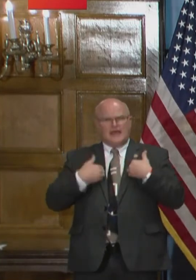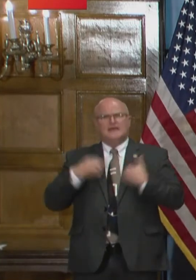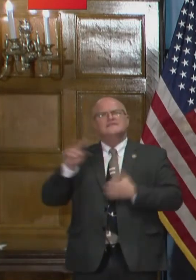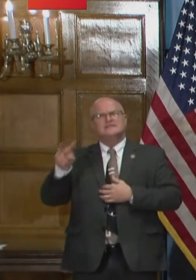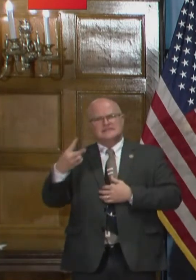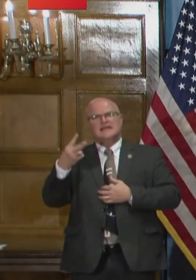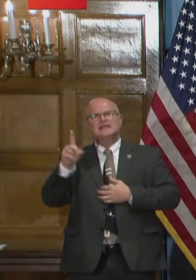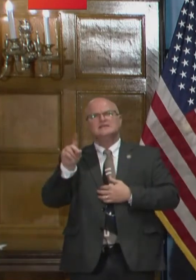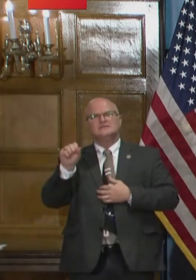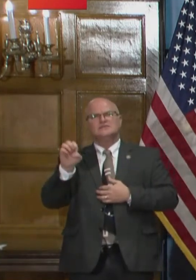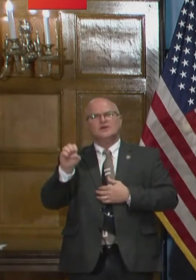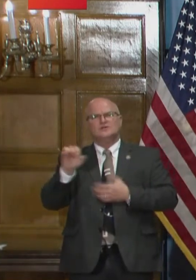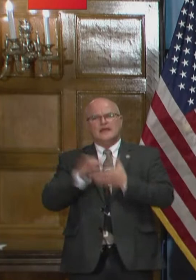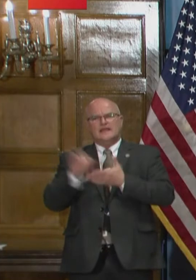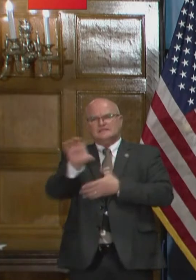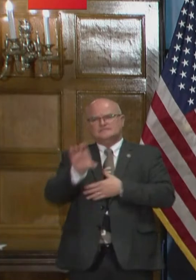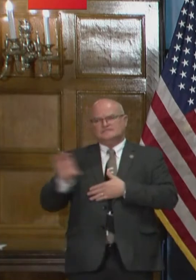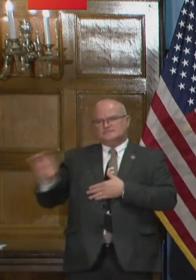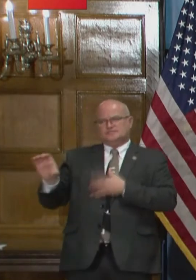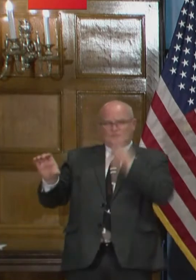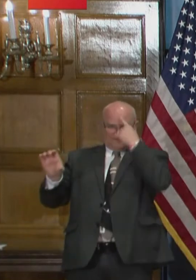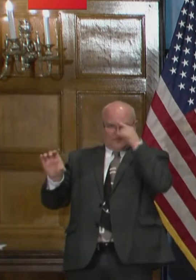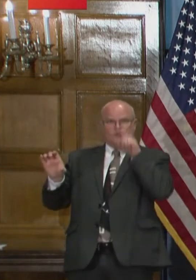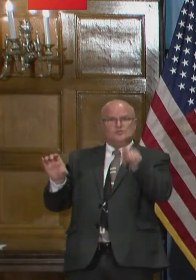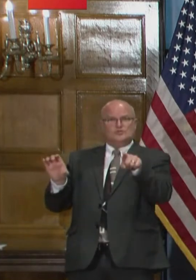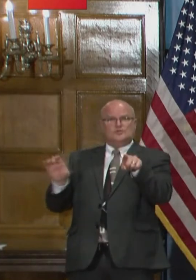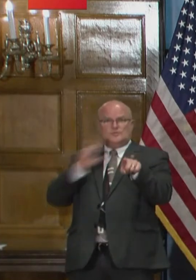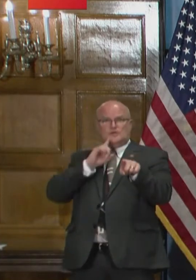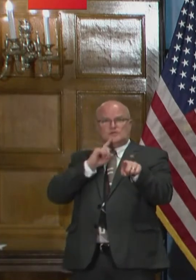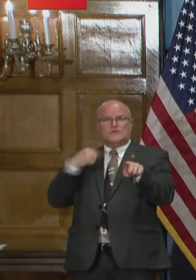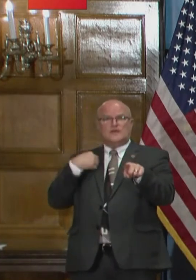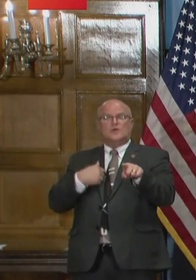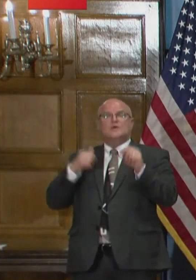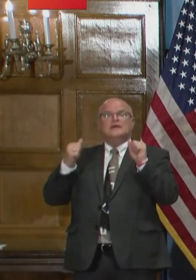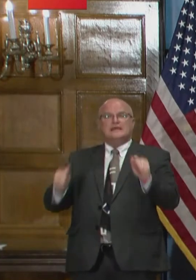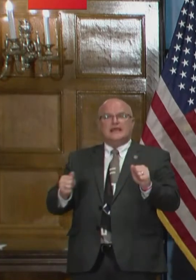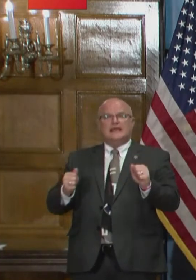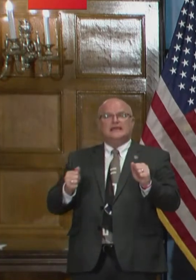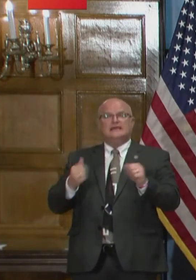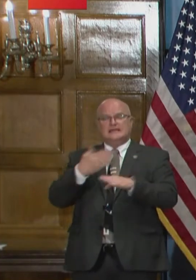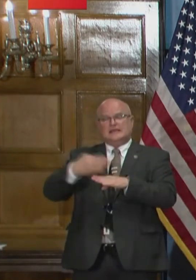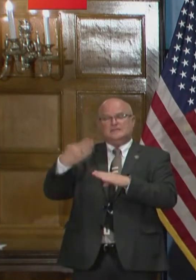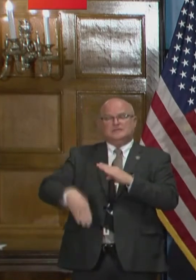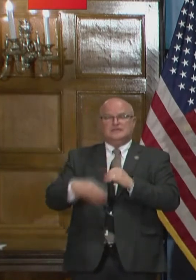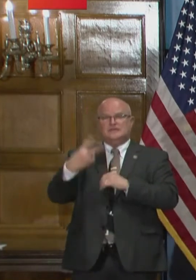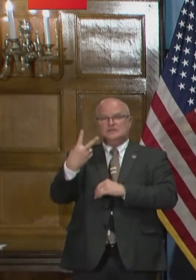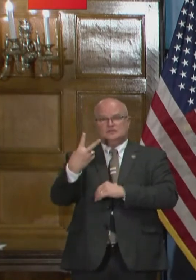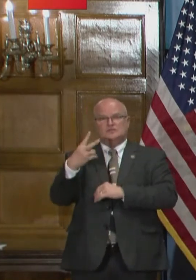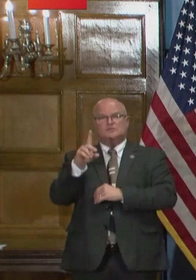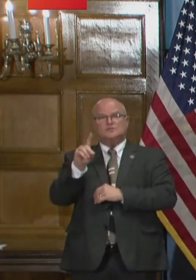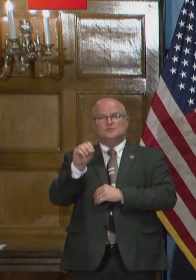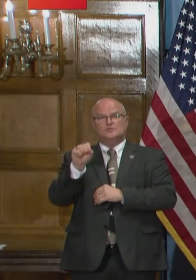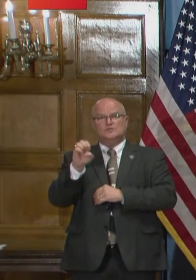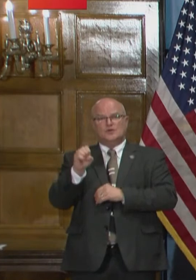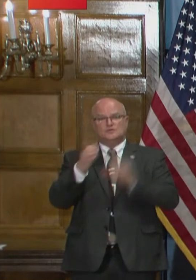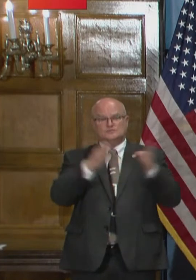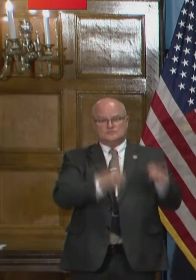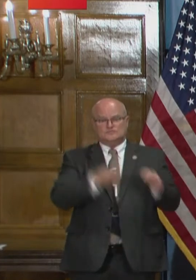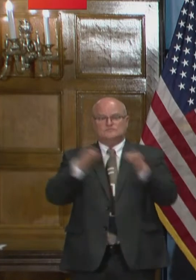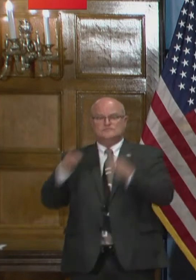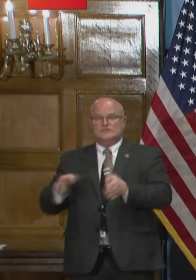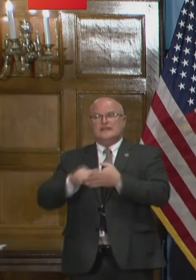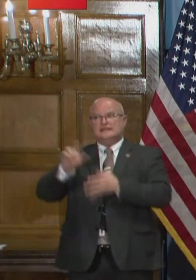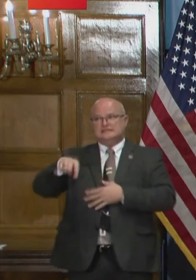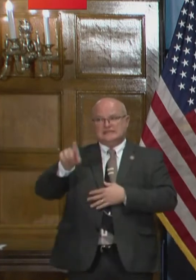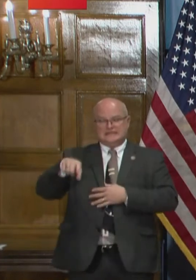dose because that has been set aside for you to make sure that we can complete the 2-dose regimen that is